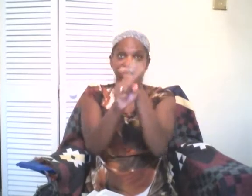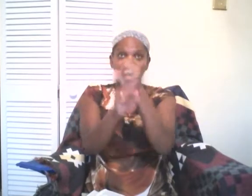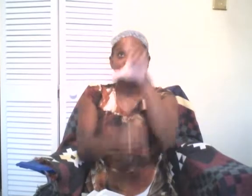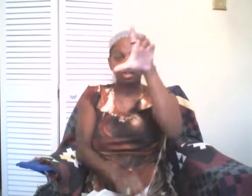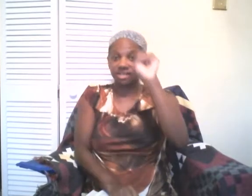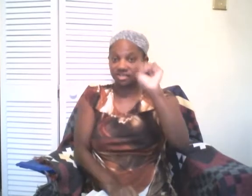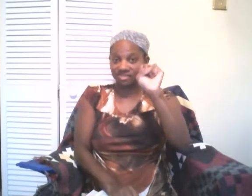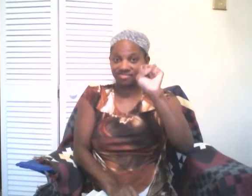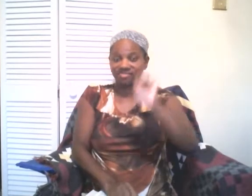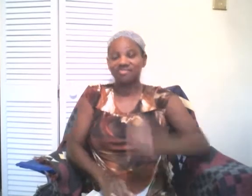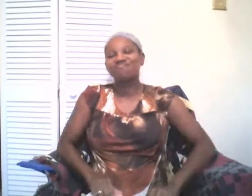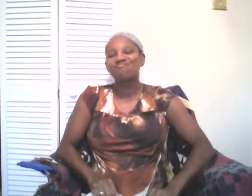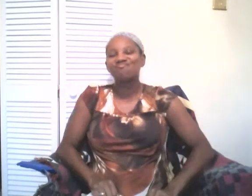abbreviation LS.